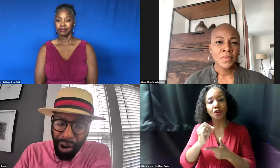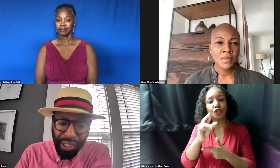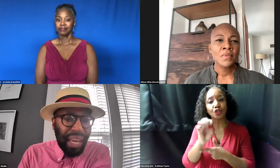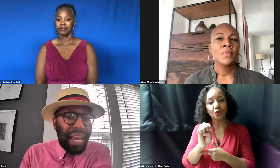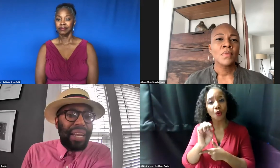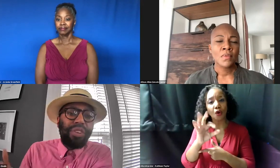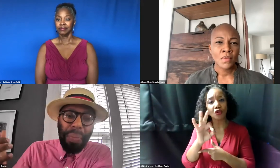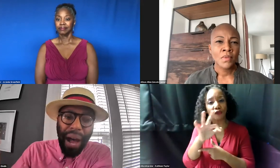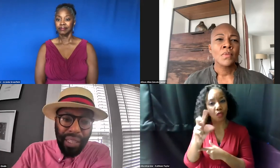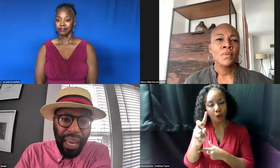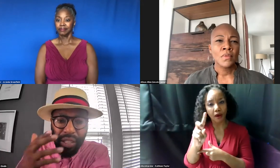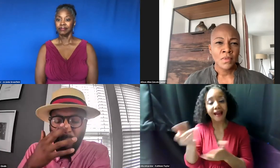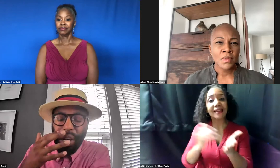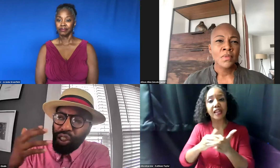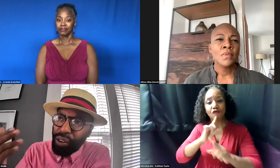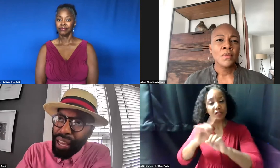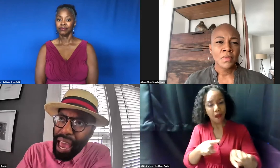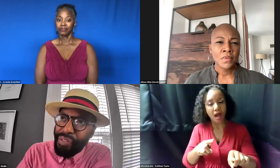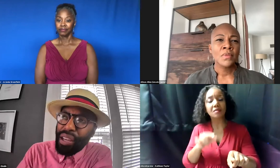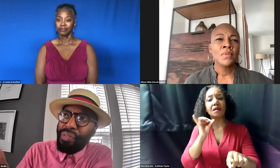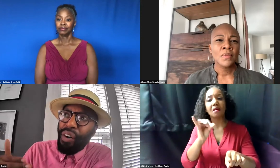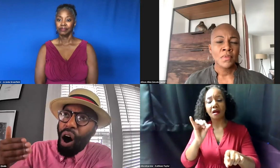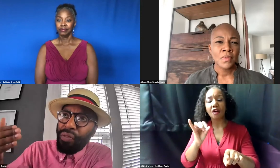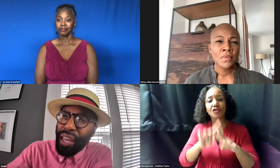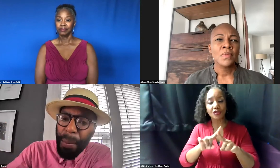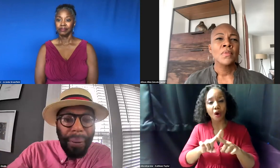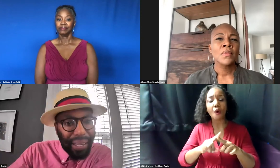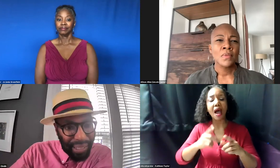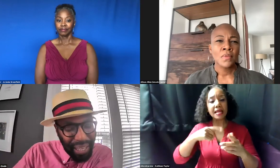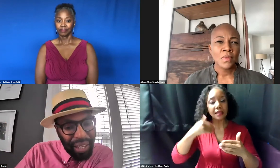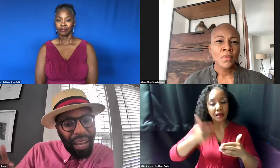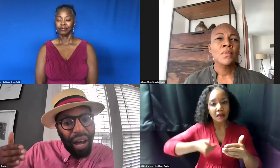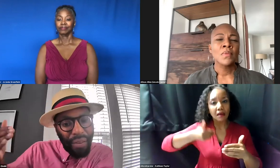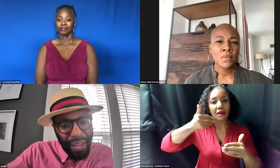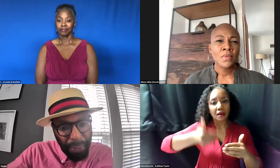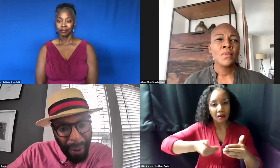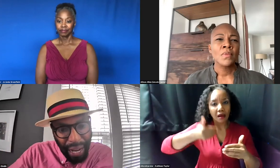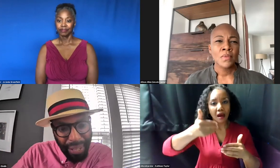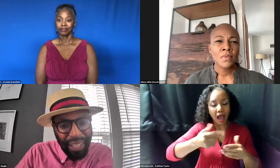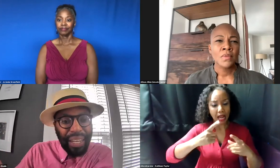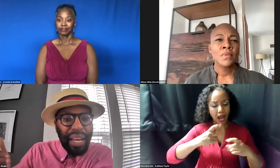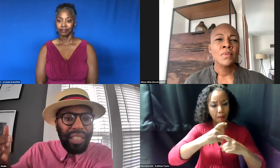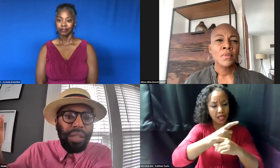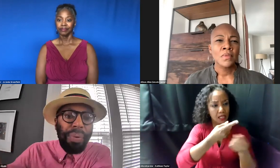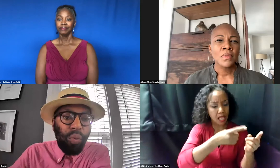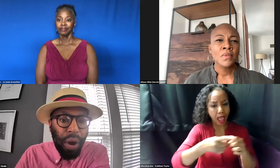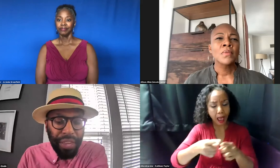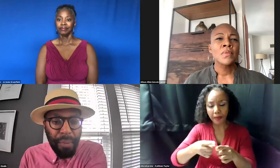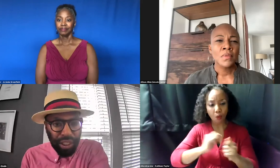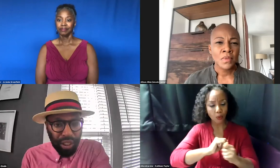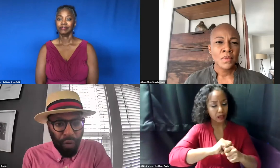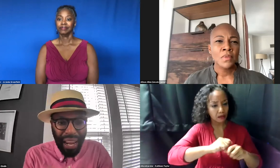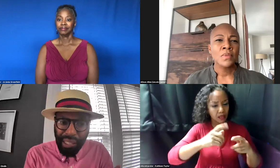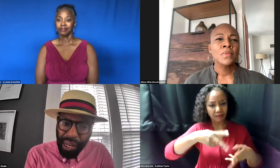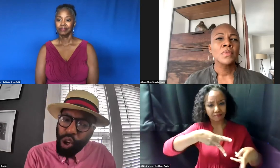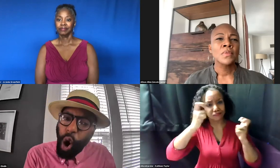which emerged again in the response again. So it's sort of an ever-evolving complexity of these pandemics and their connections. But with the